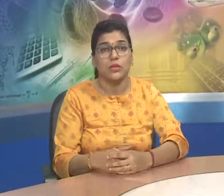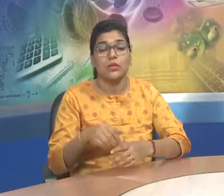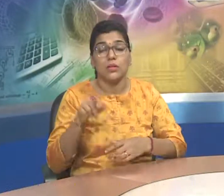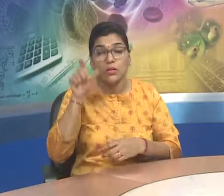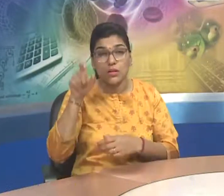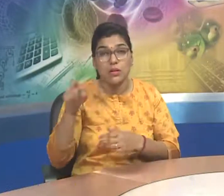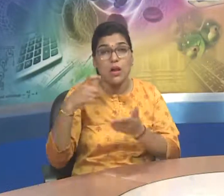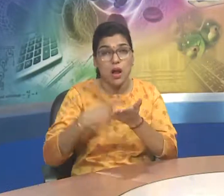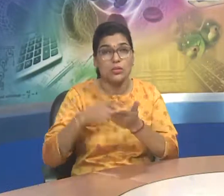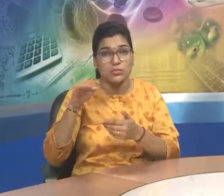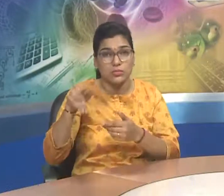Meanwhile,